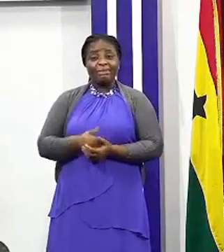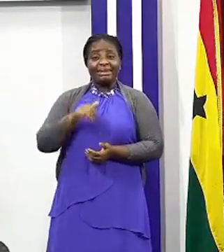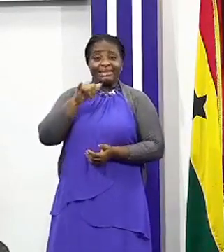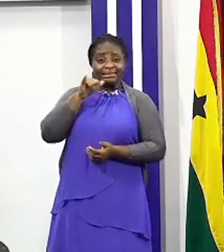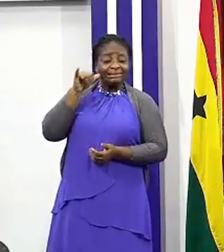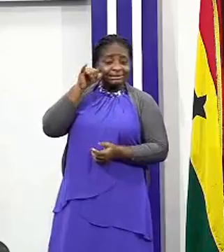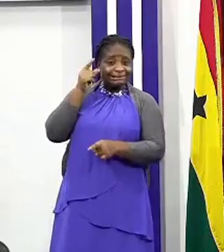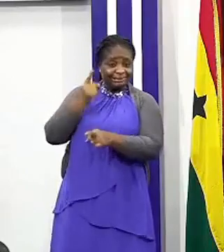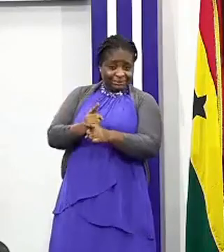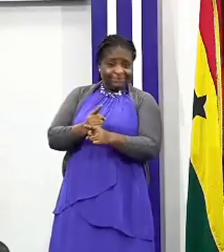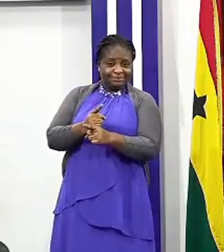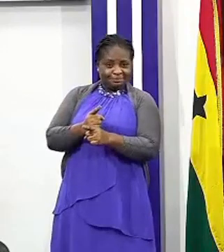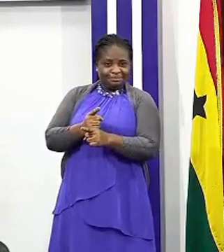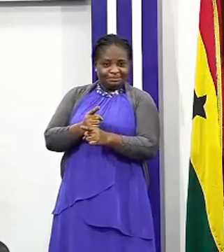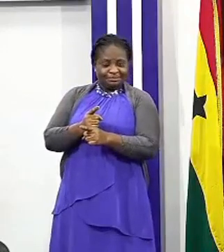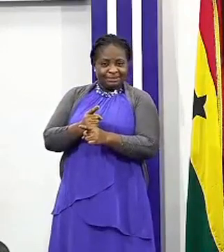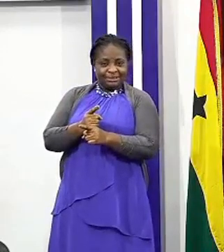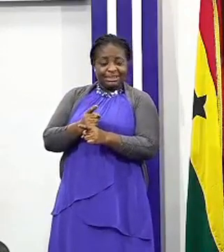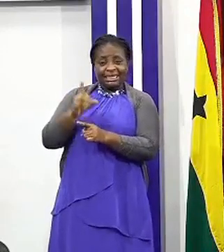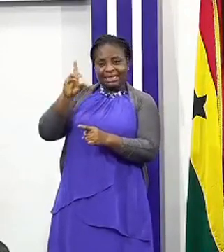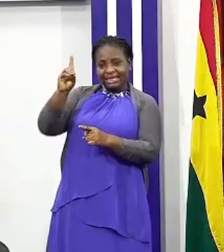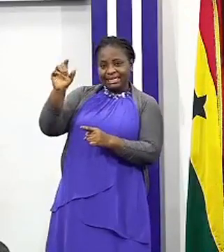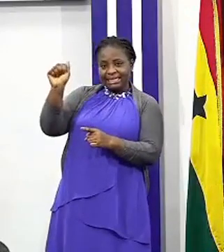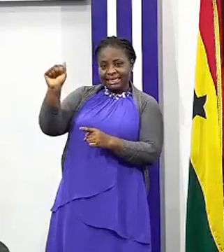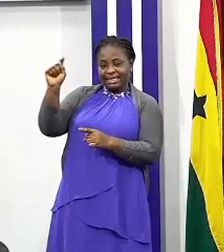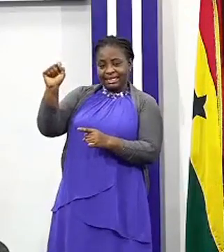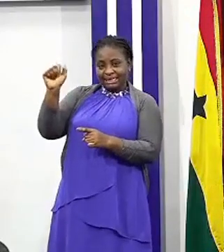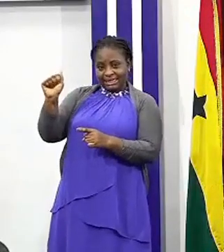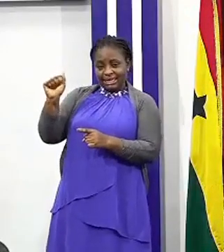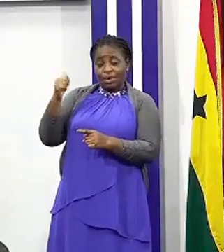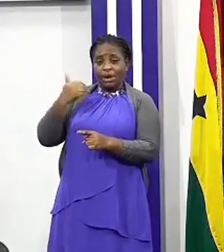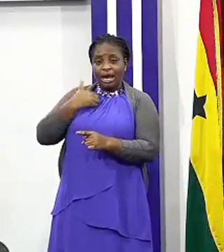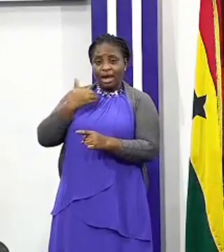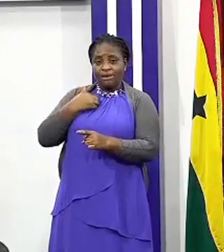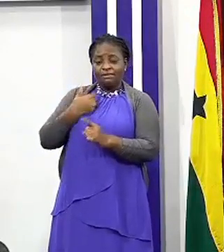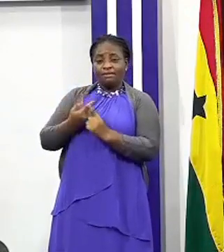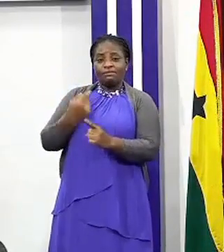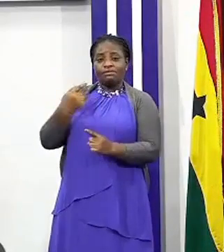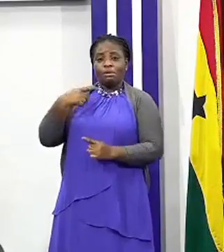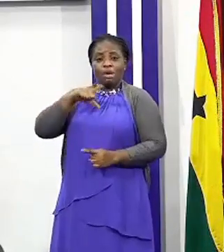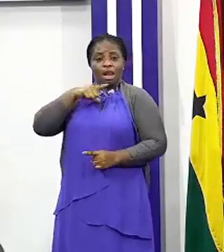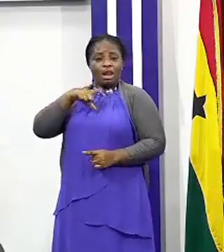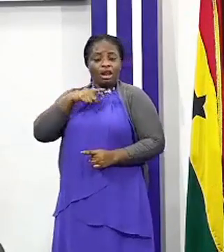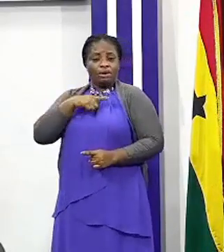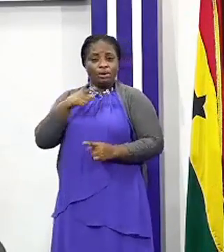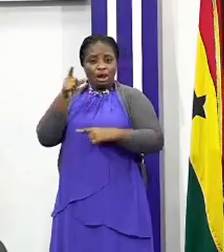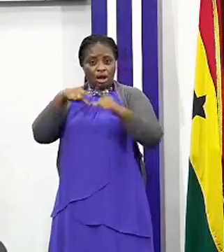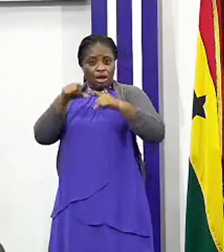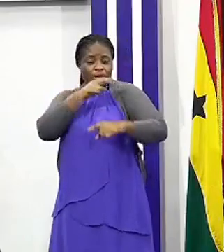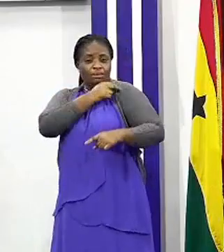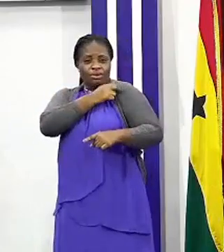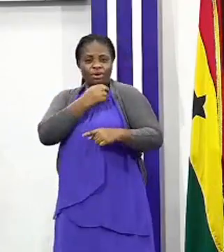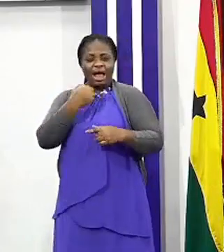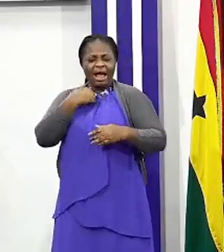Yesterday, the data that we had from Noguchi was that we had processed